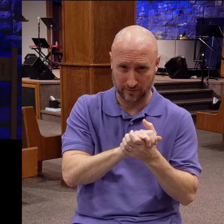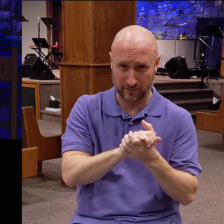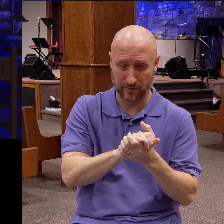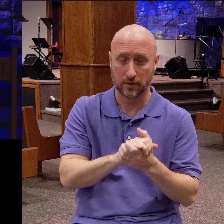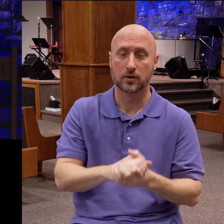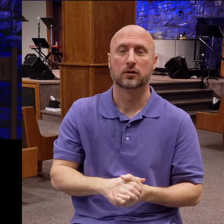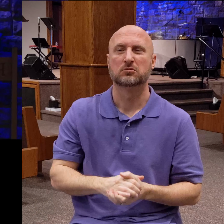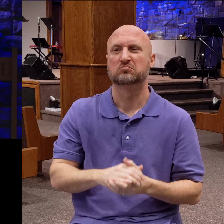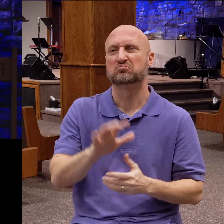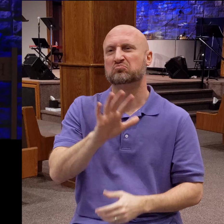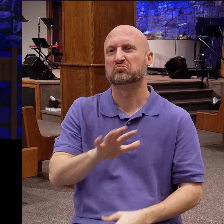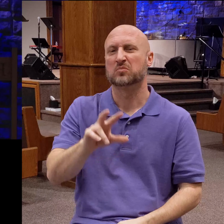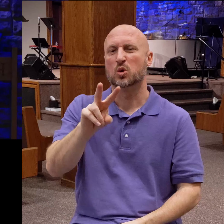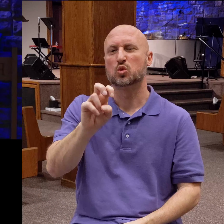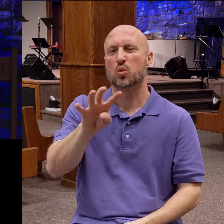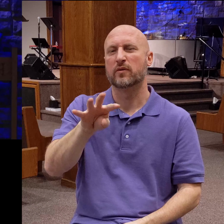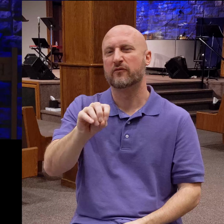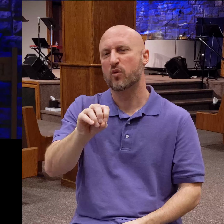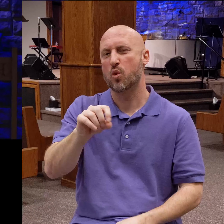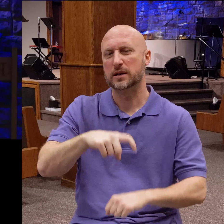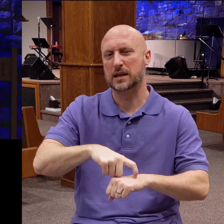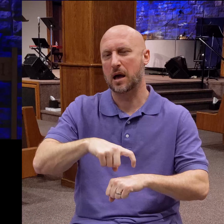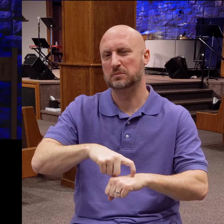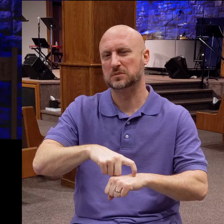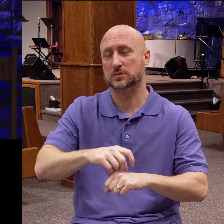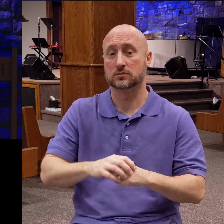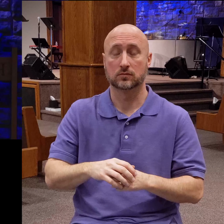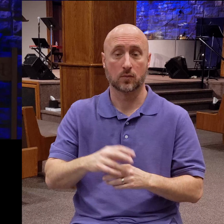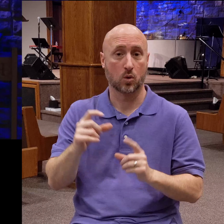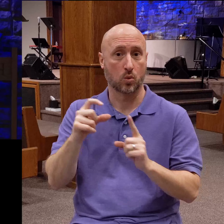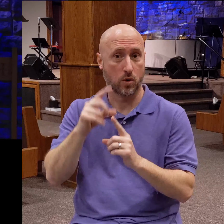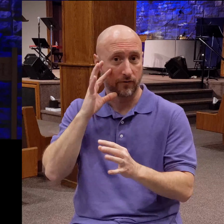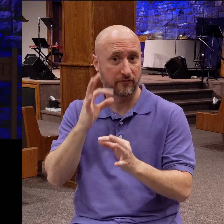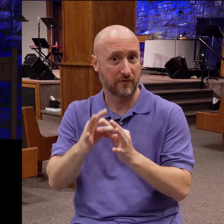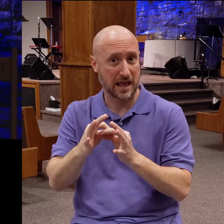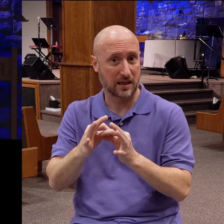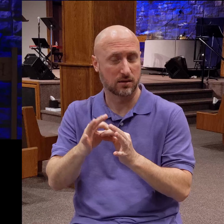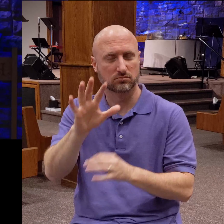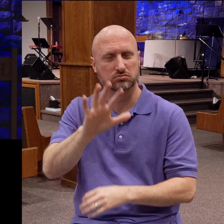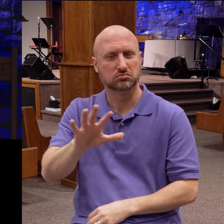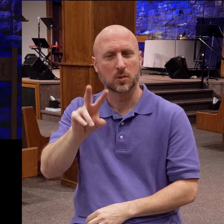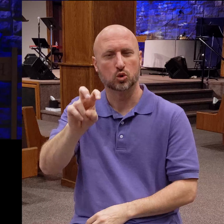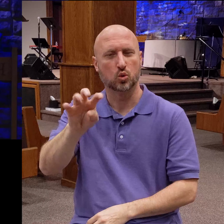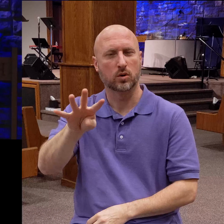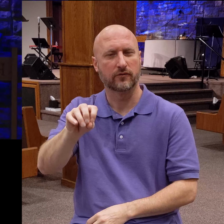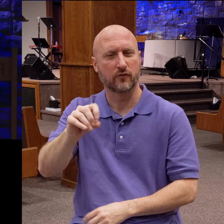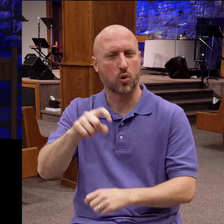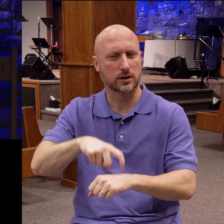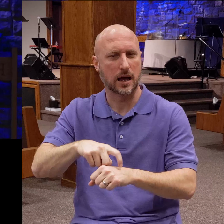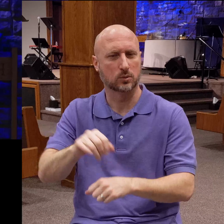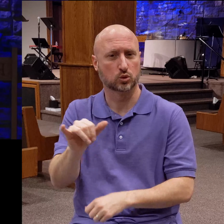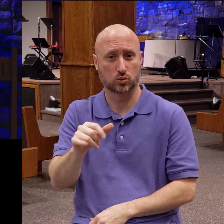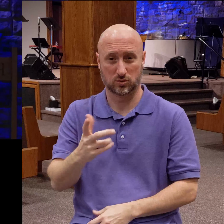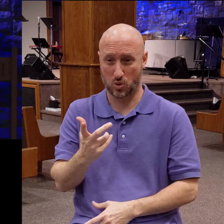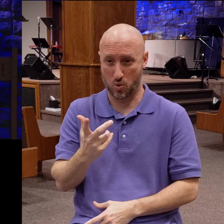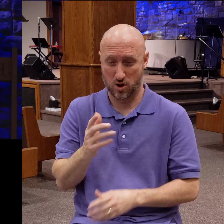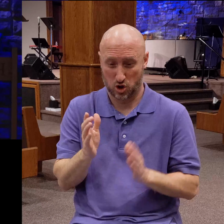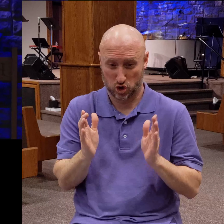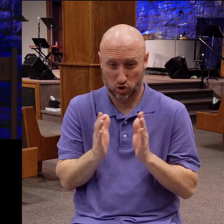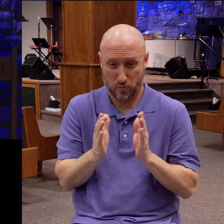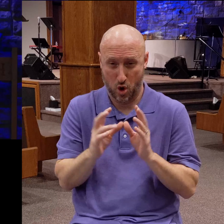know, about 240 times, and you have the word faith used about 240 times. This is no